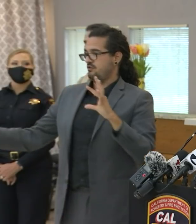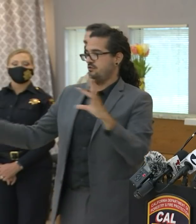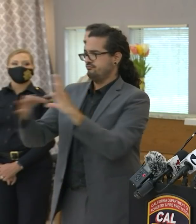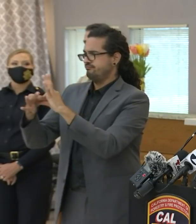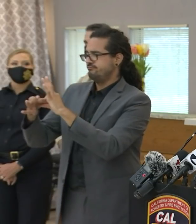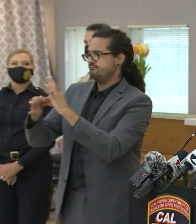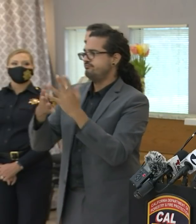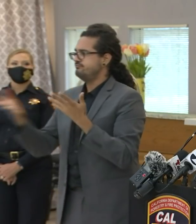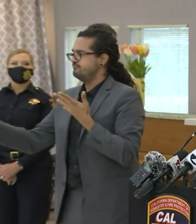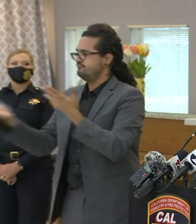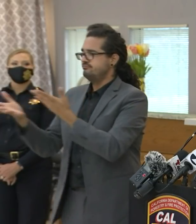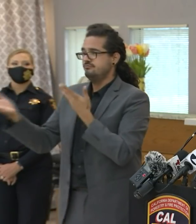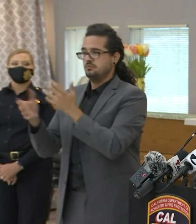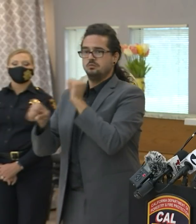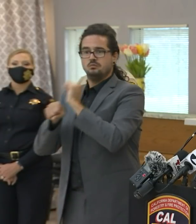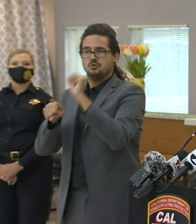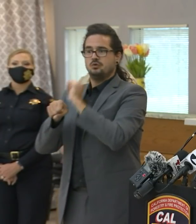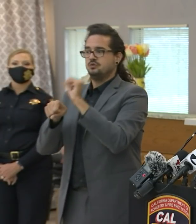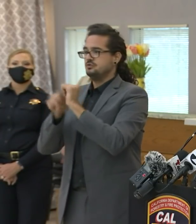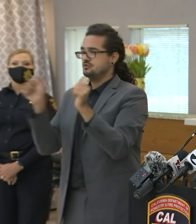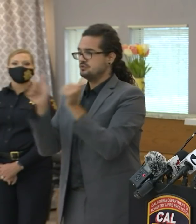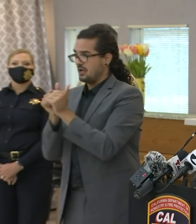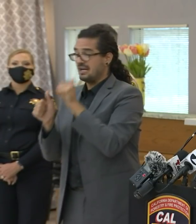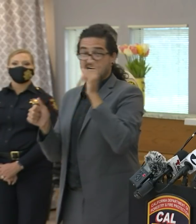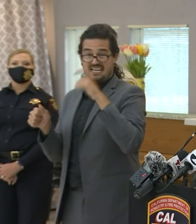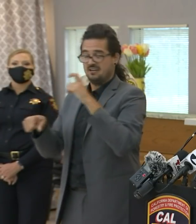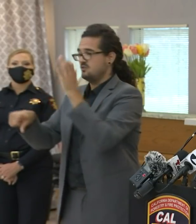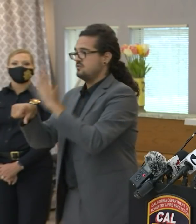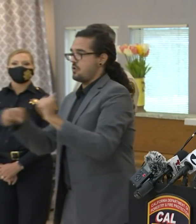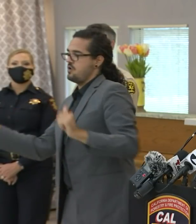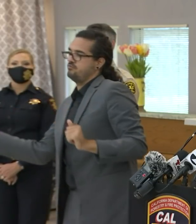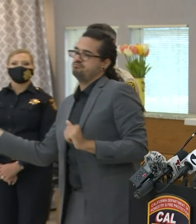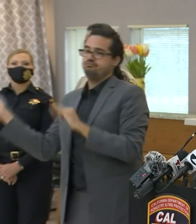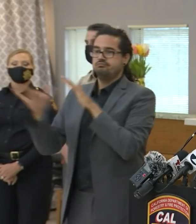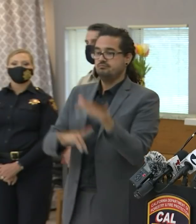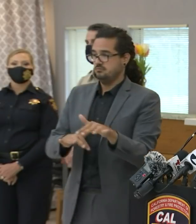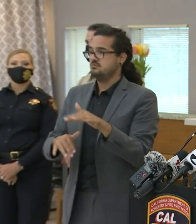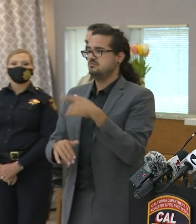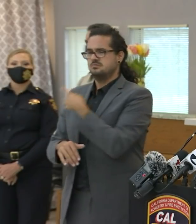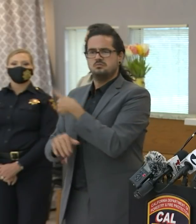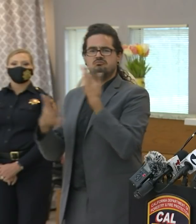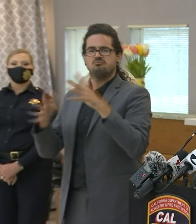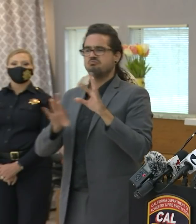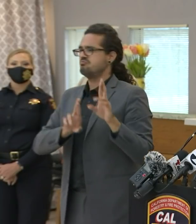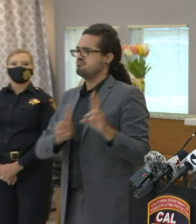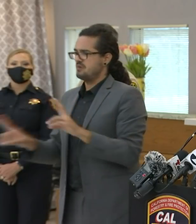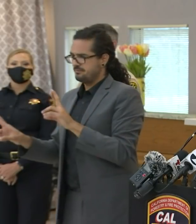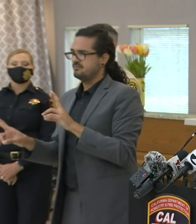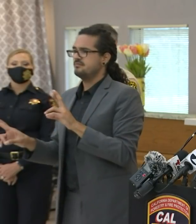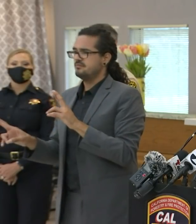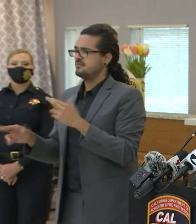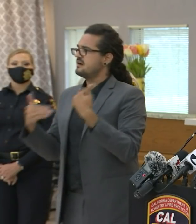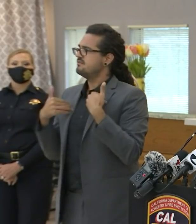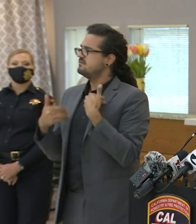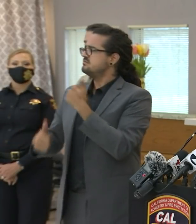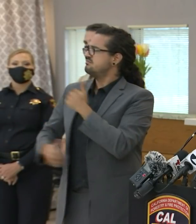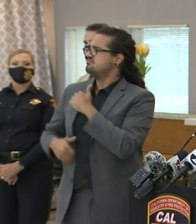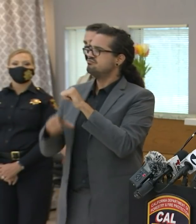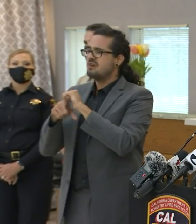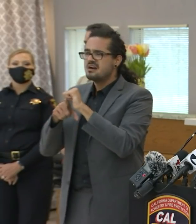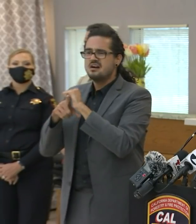not, again, a reactive thing, but proactive, so that they can stand up their troops. We have a training process that's well established, a curriculum well